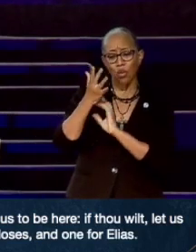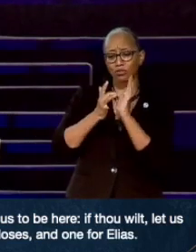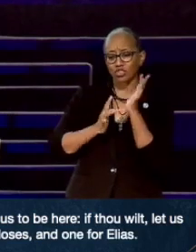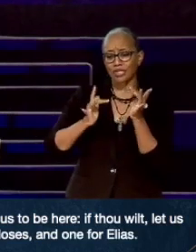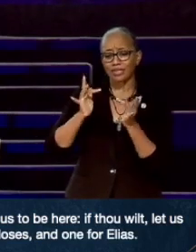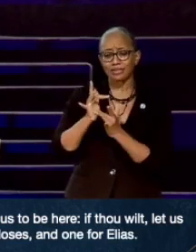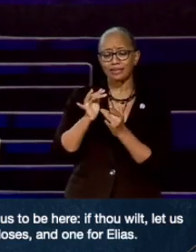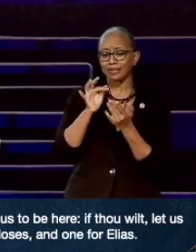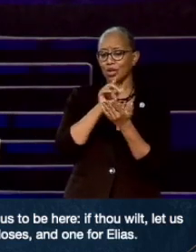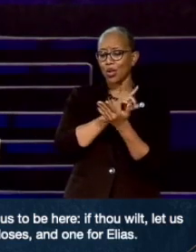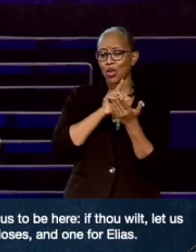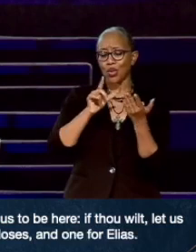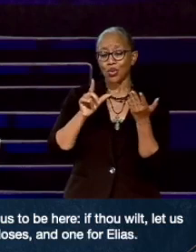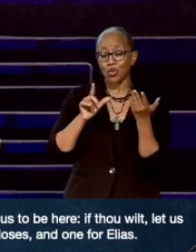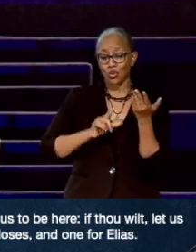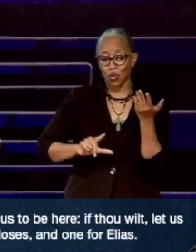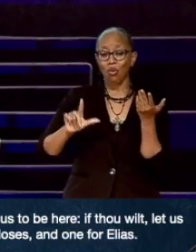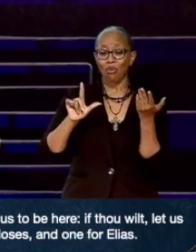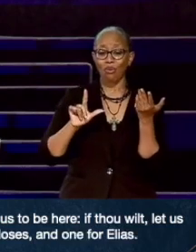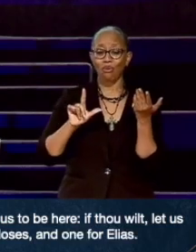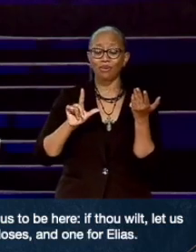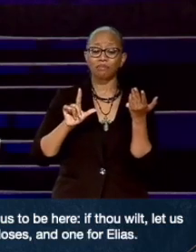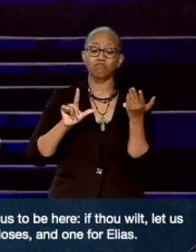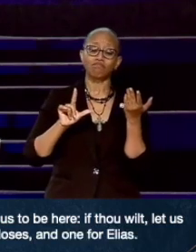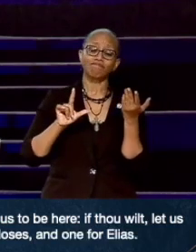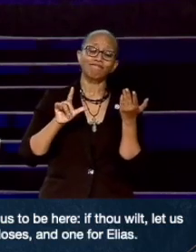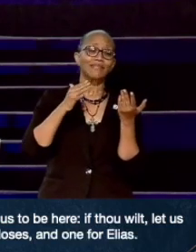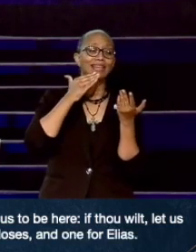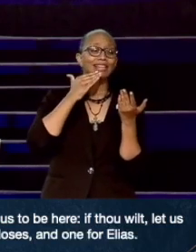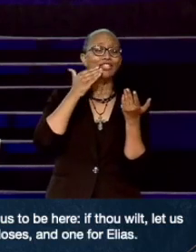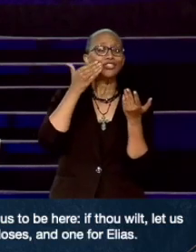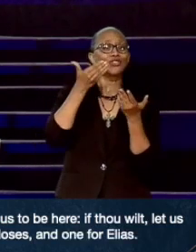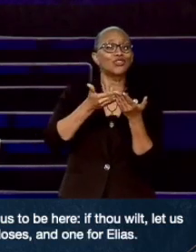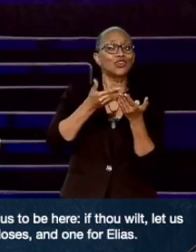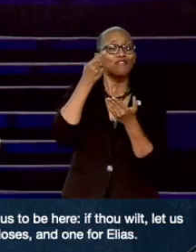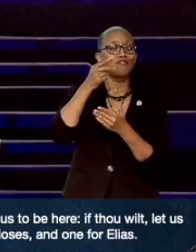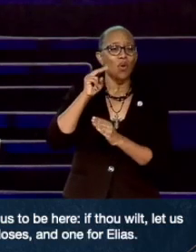Lord, it is good